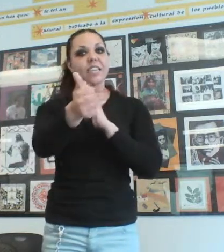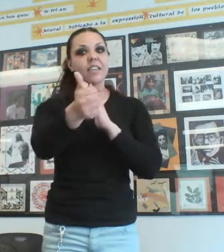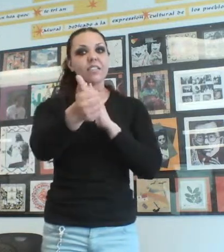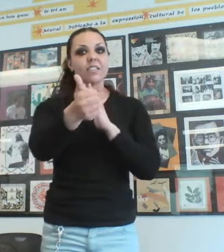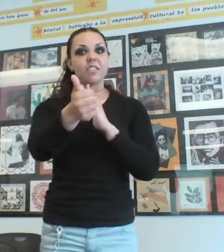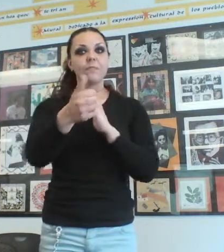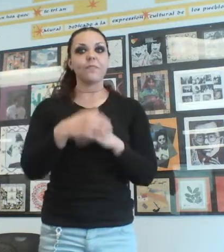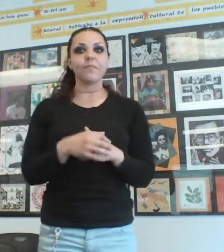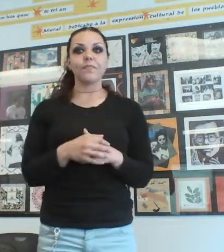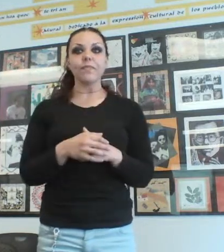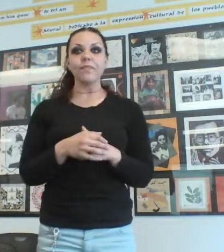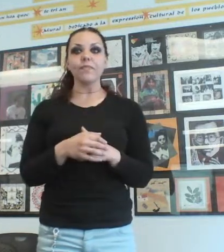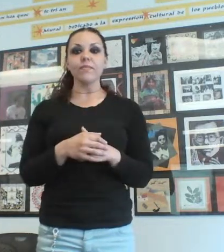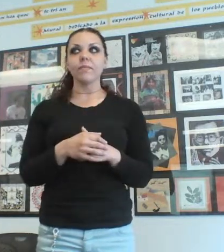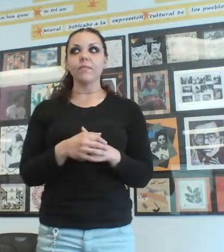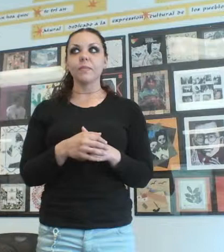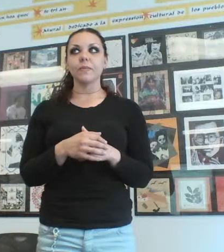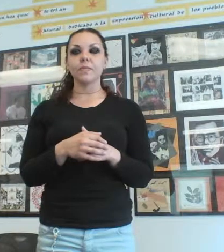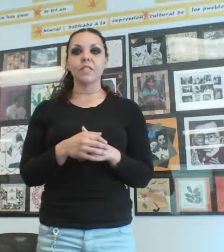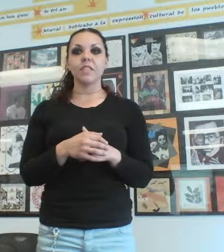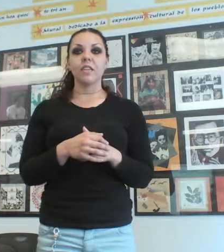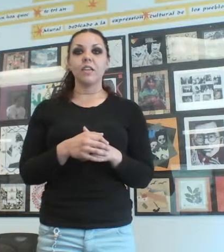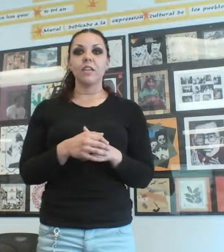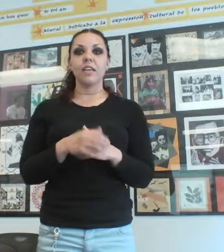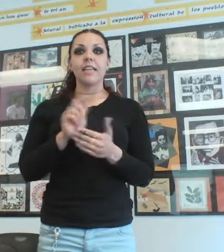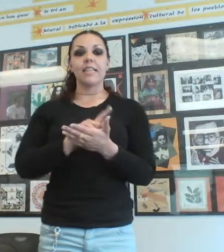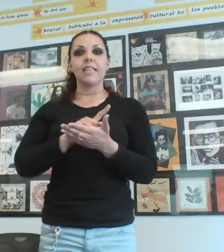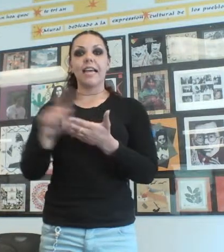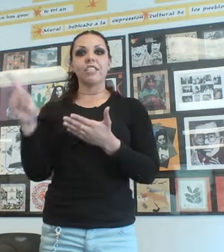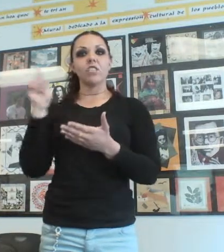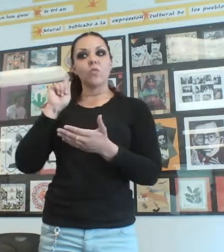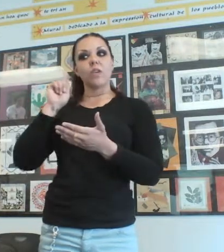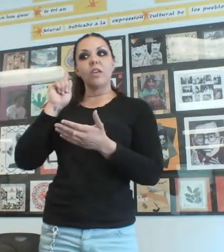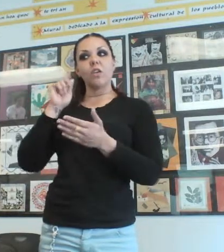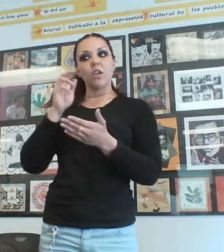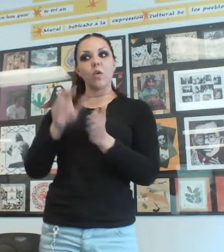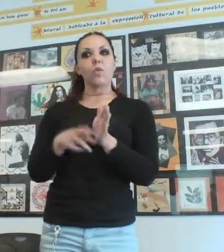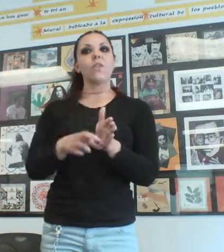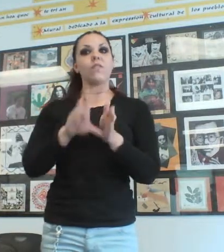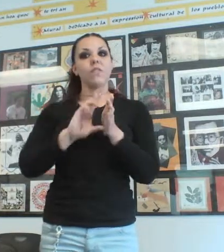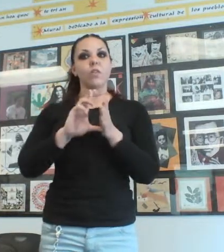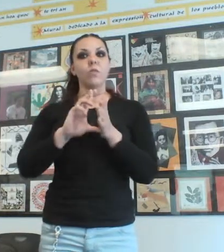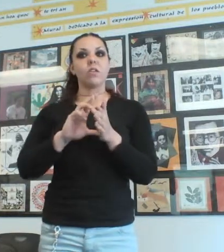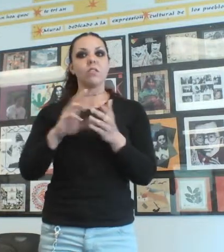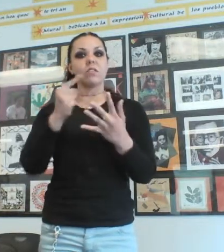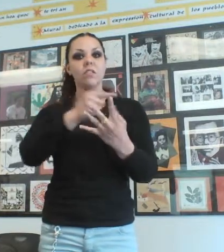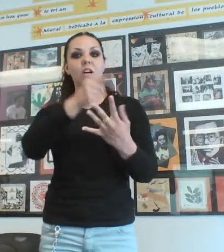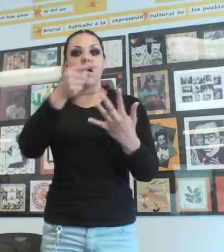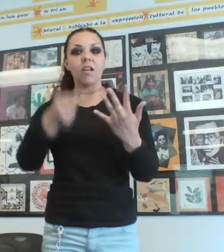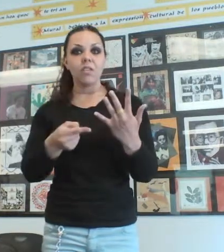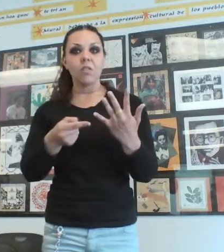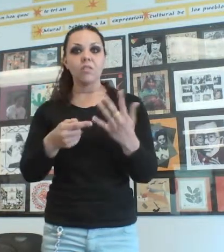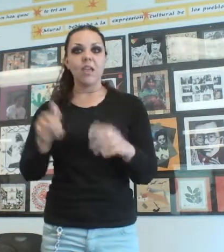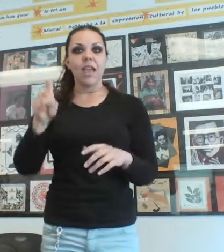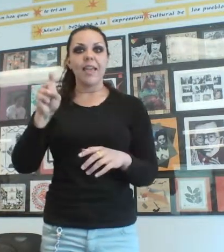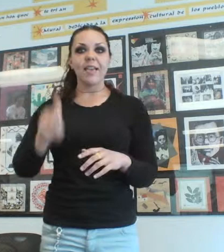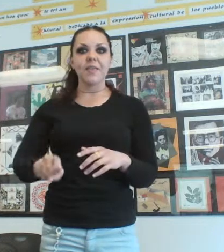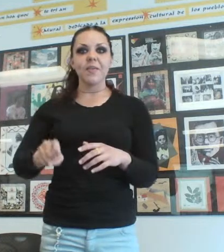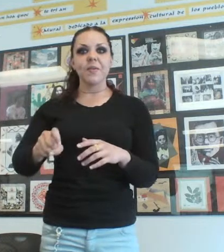sets last week. All of those skill sets you have to have almost mastered in order to be able to do this